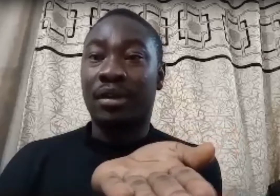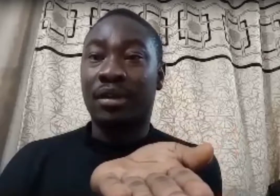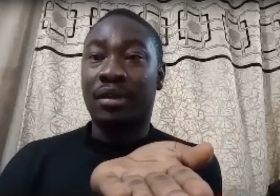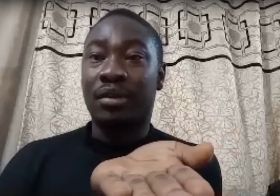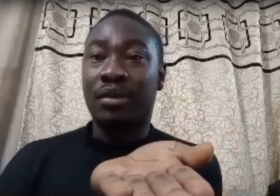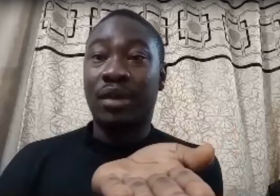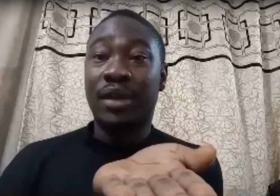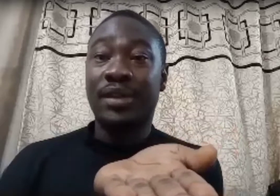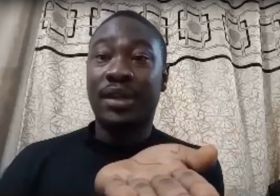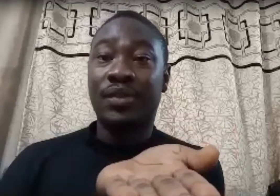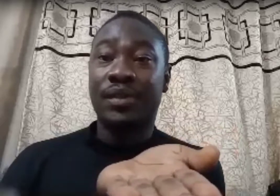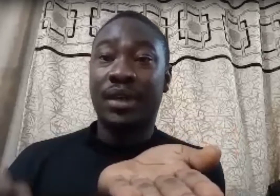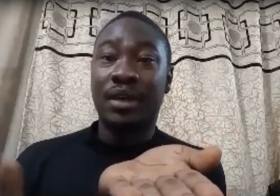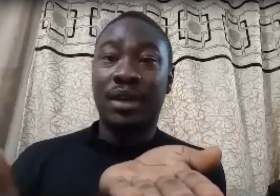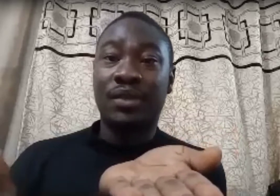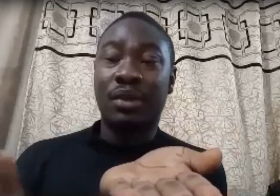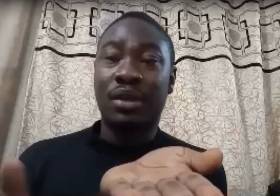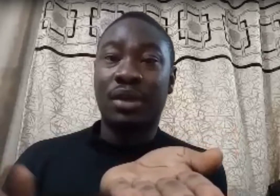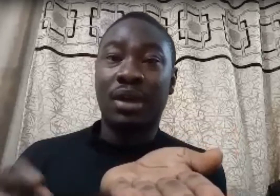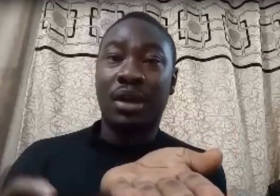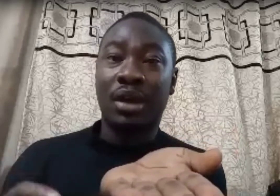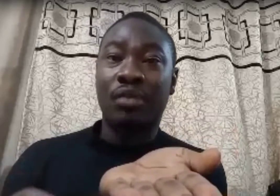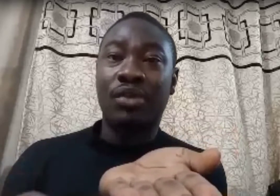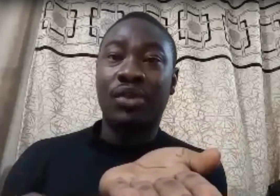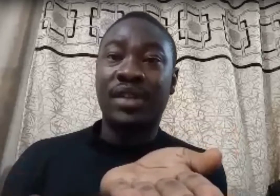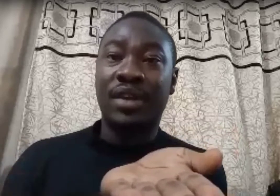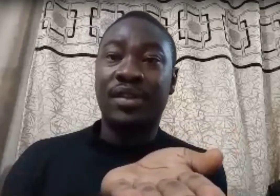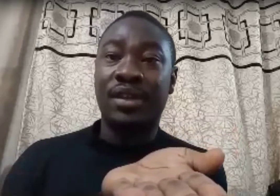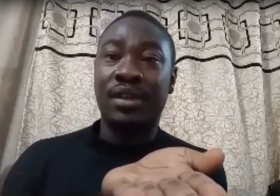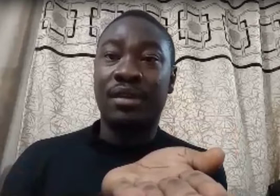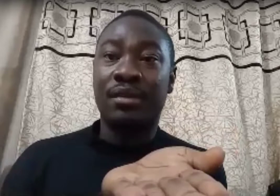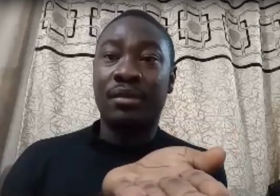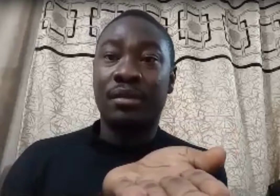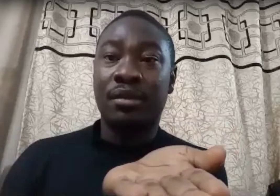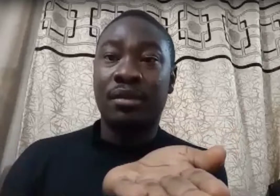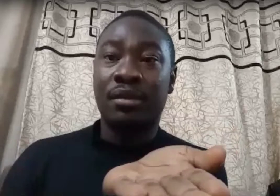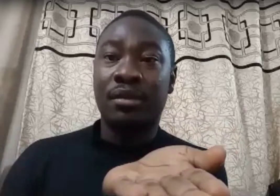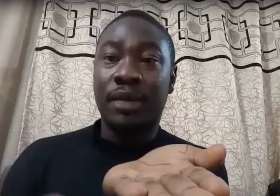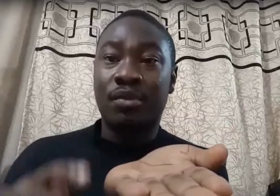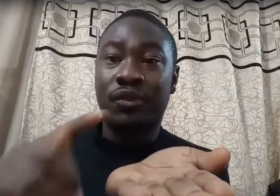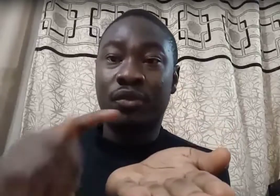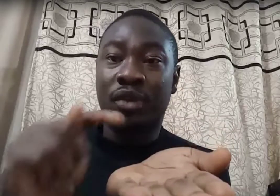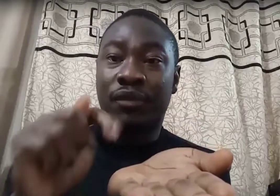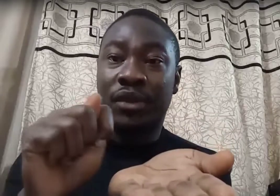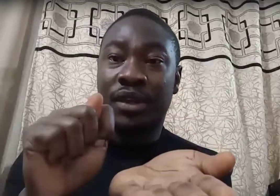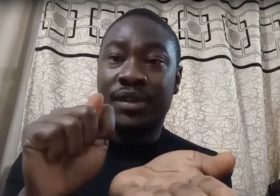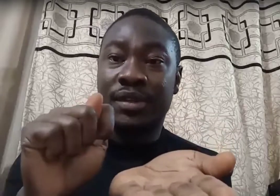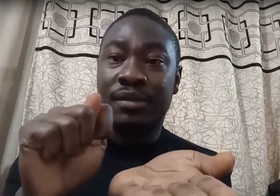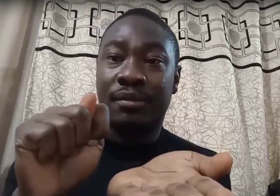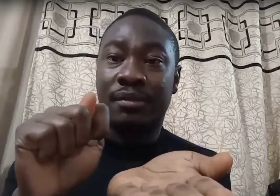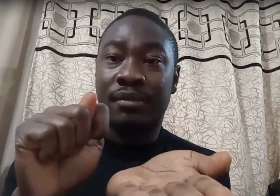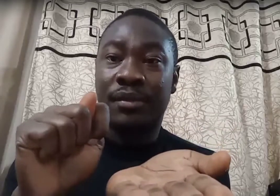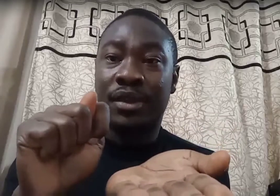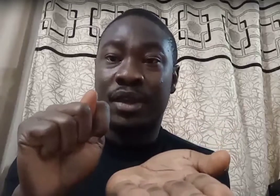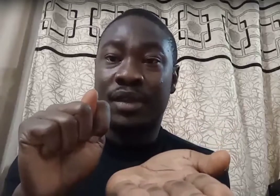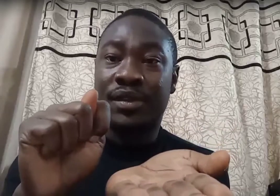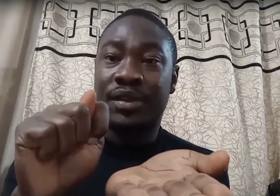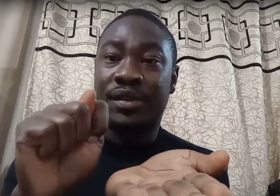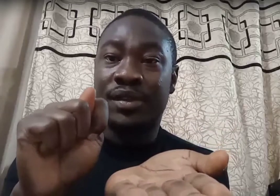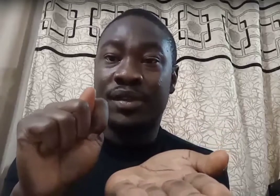How do you sign T? I'm sure most of you would have done this. Yes, this is T. So